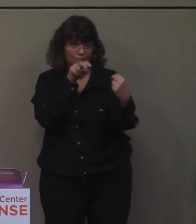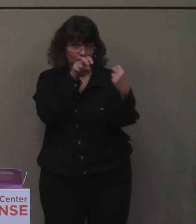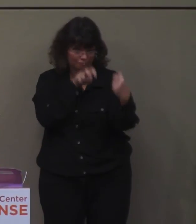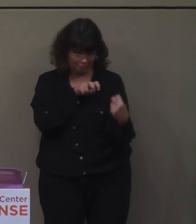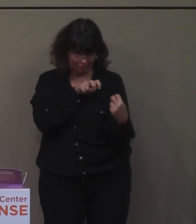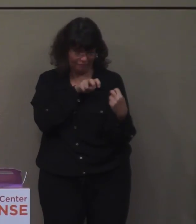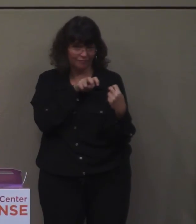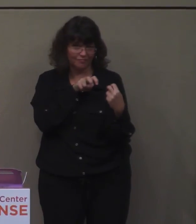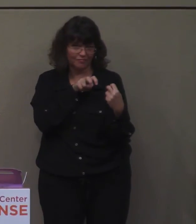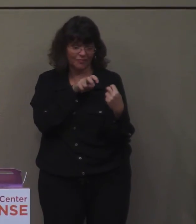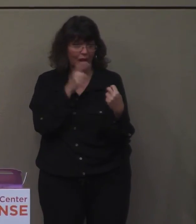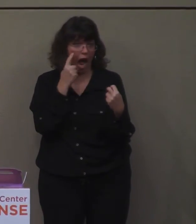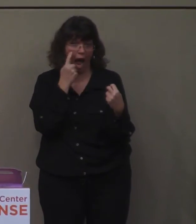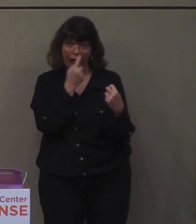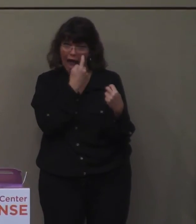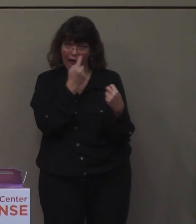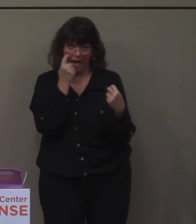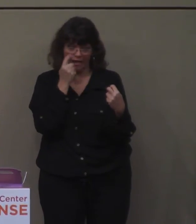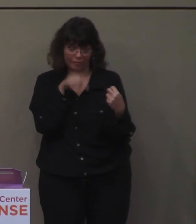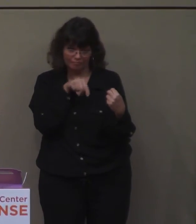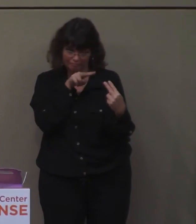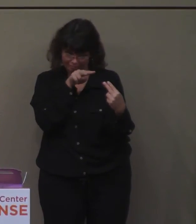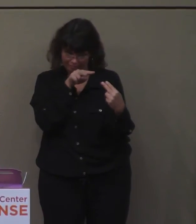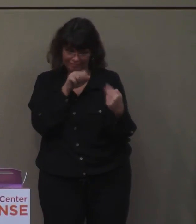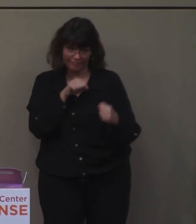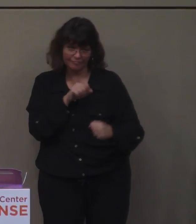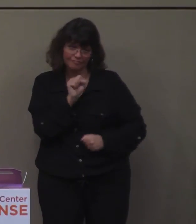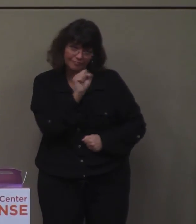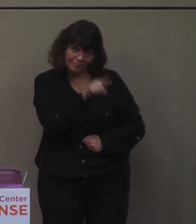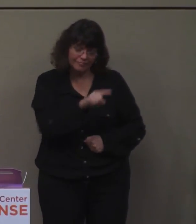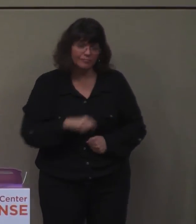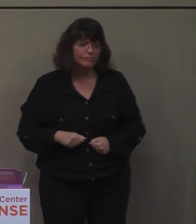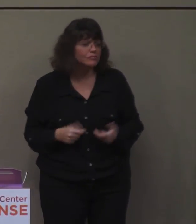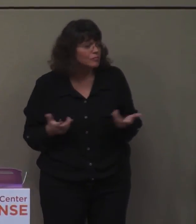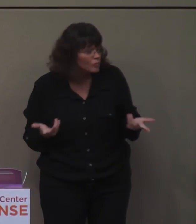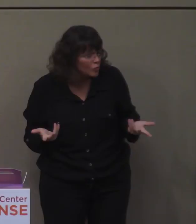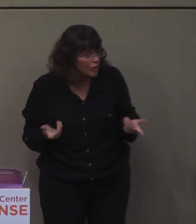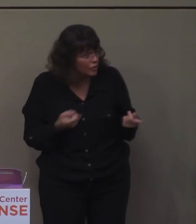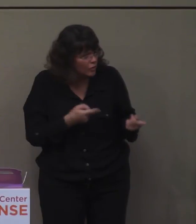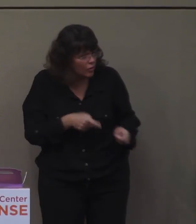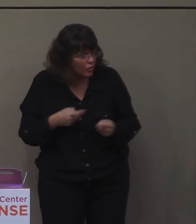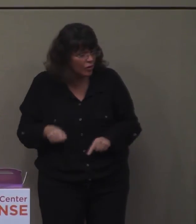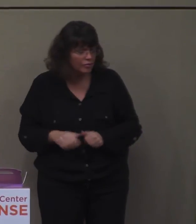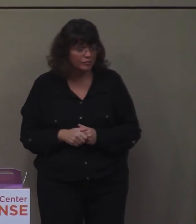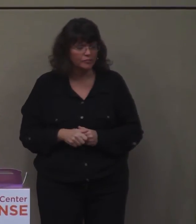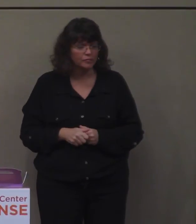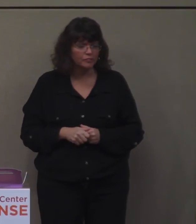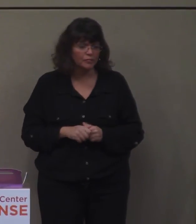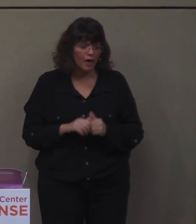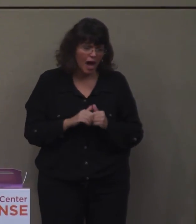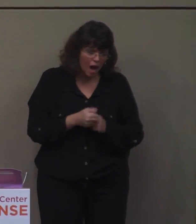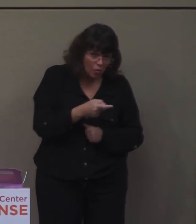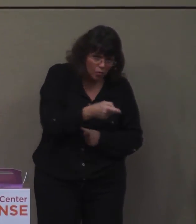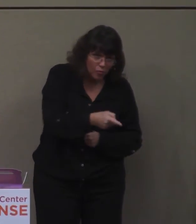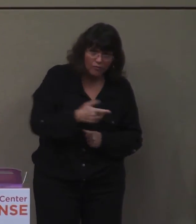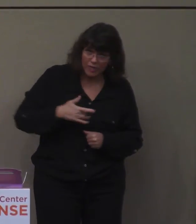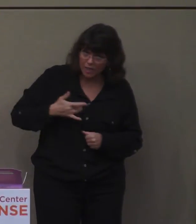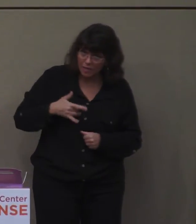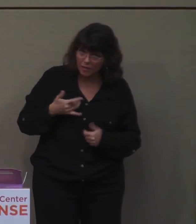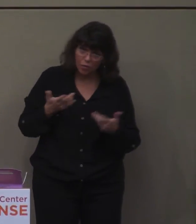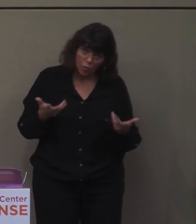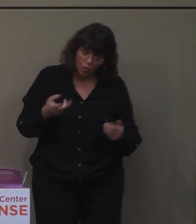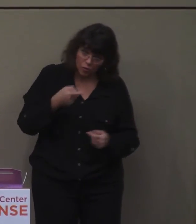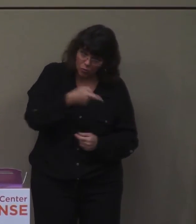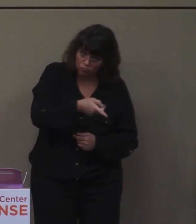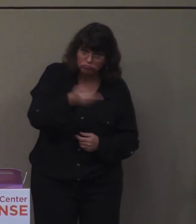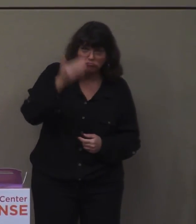down eye to eye with your kiddo and ask them, what's going on? How are you feeling? What do you know? What do you understand? And then you